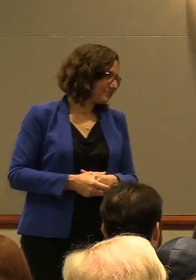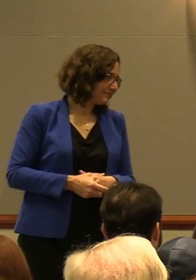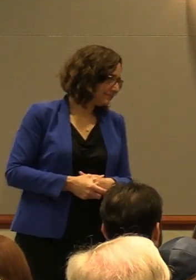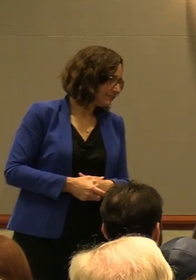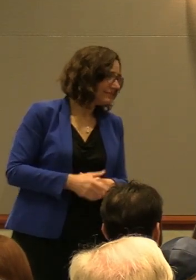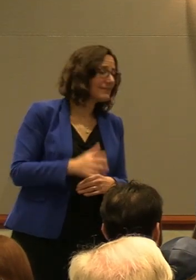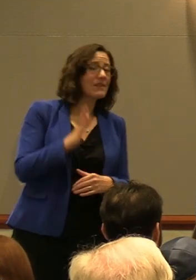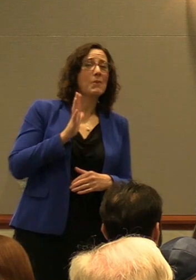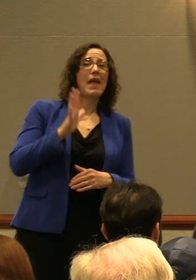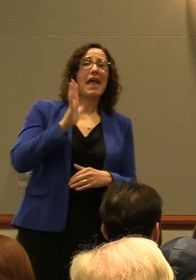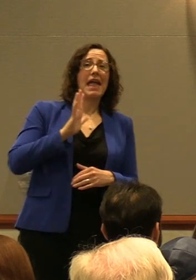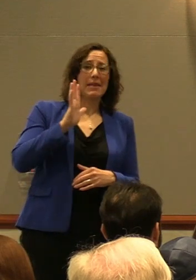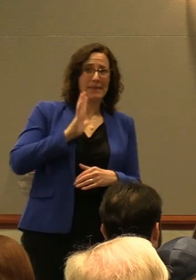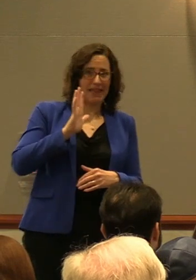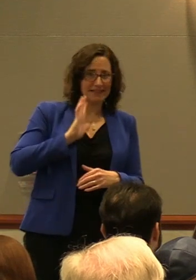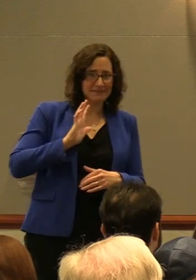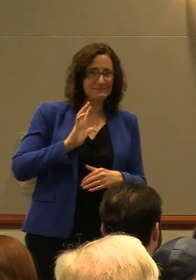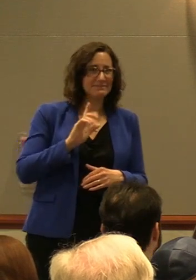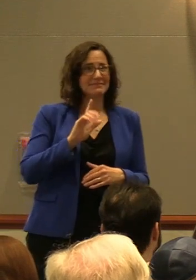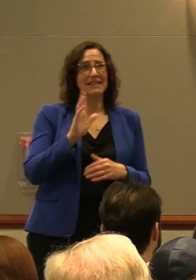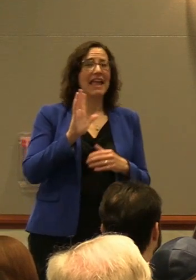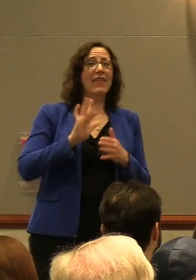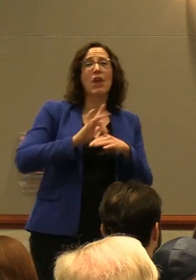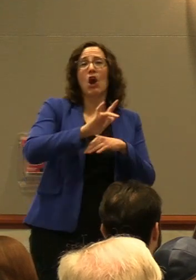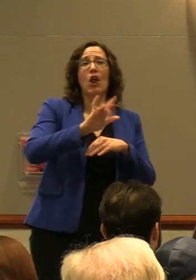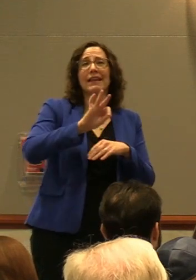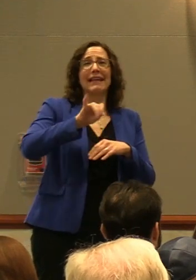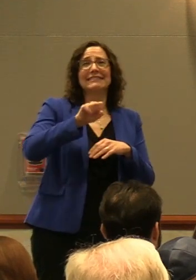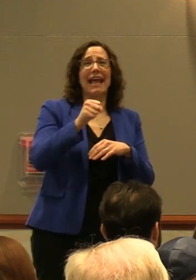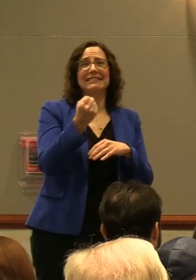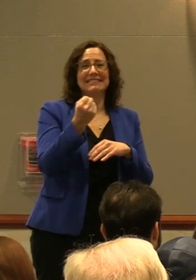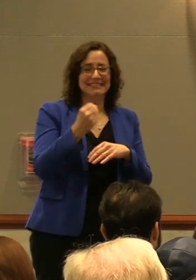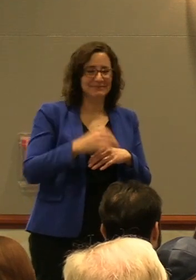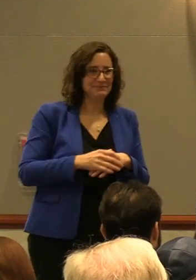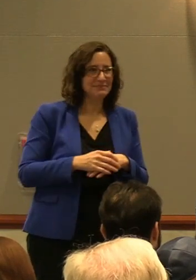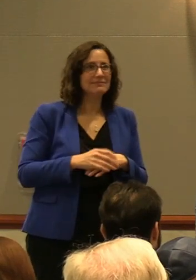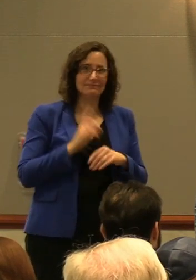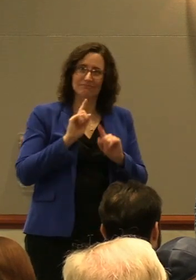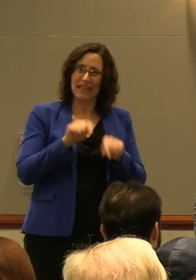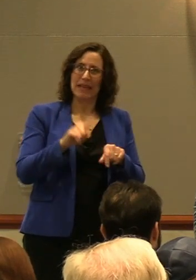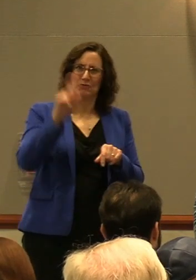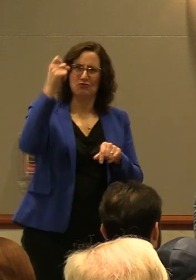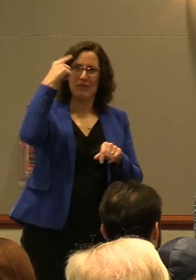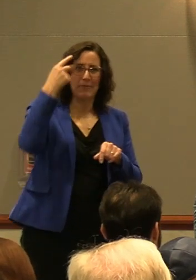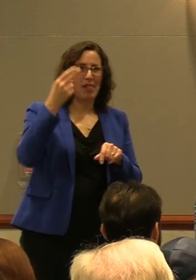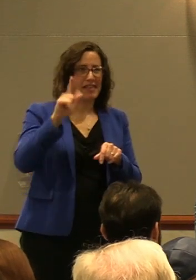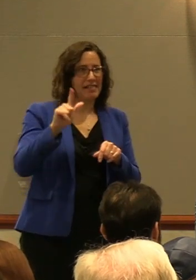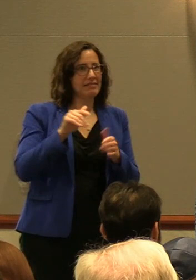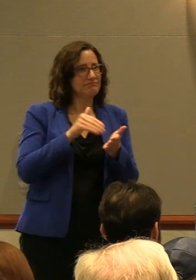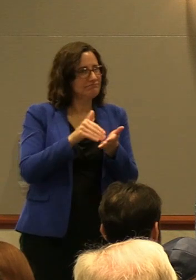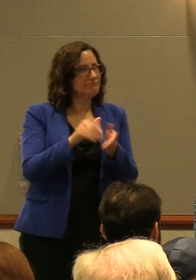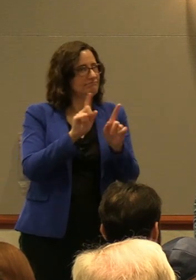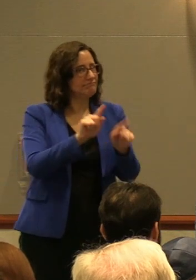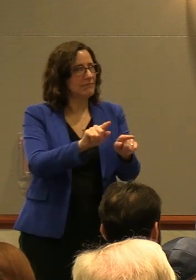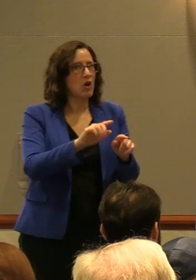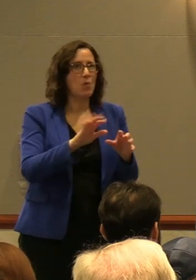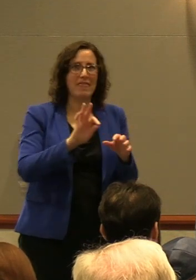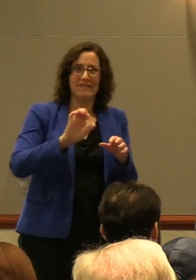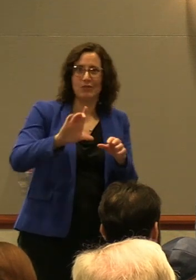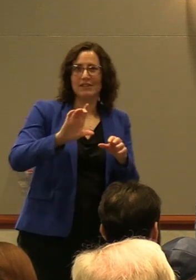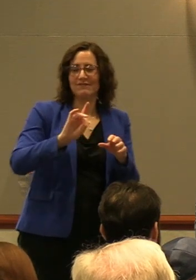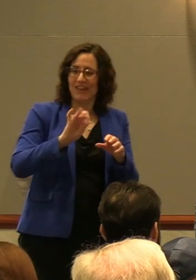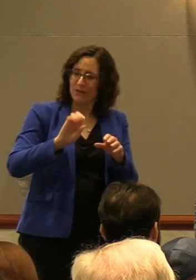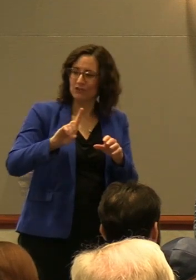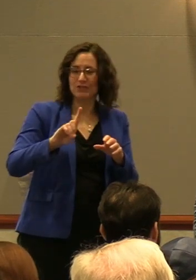Way back last millennium, in the early 1990s, I used to come to Capitol Hill regularly with the Federation's National Young